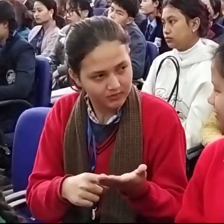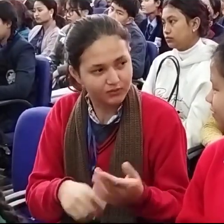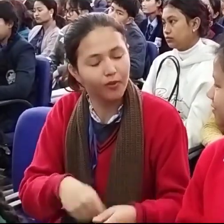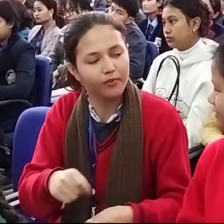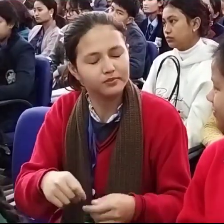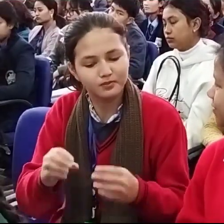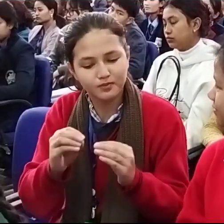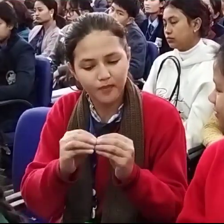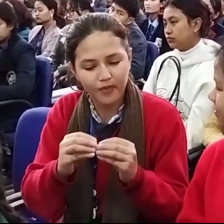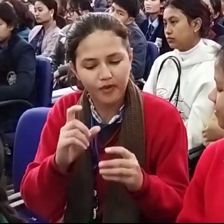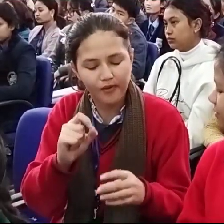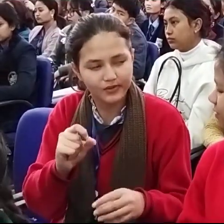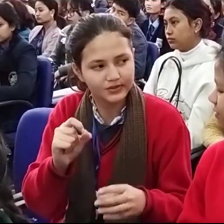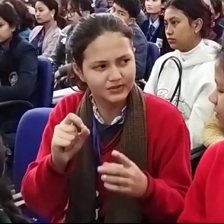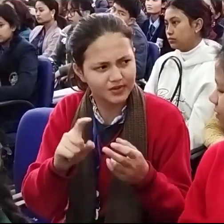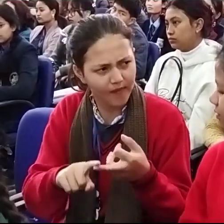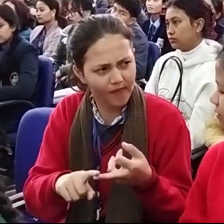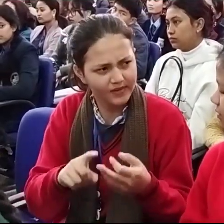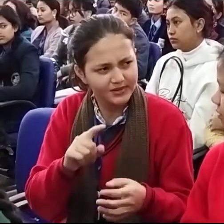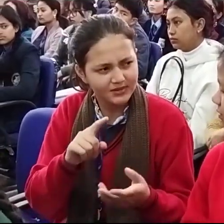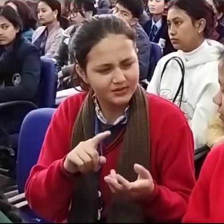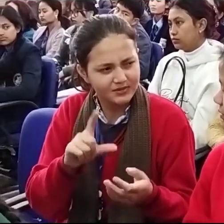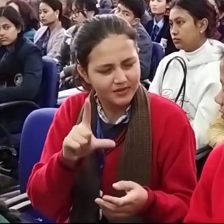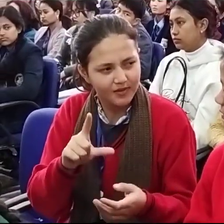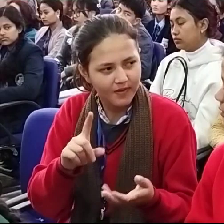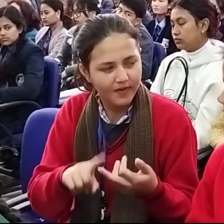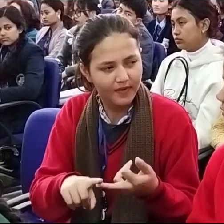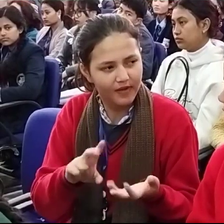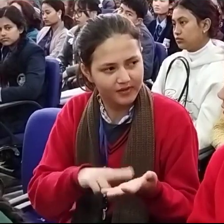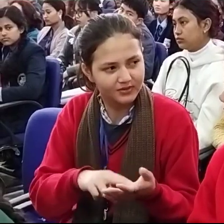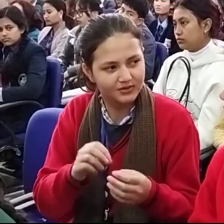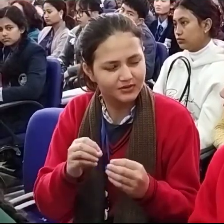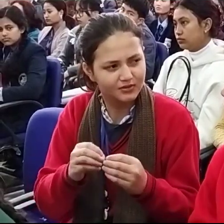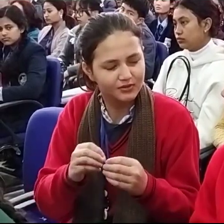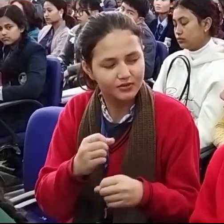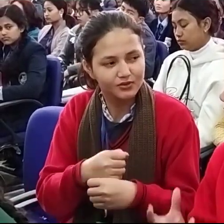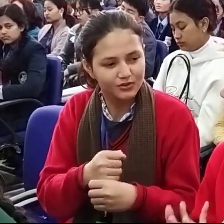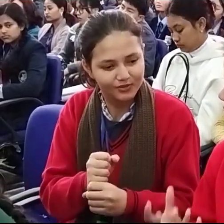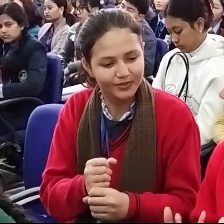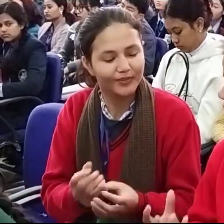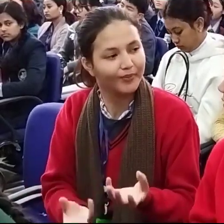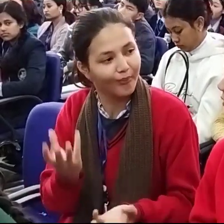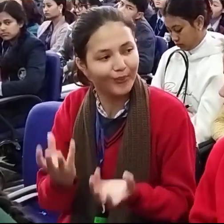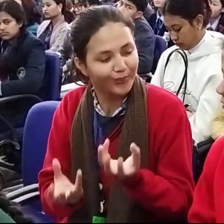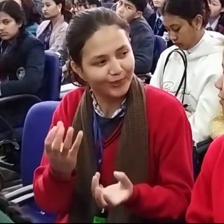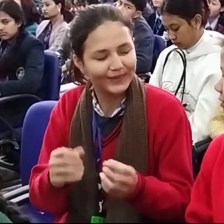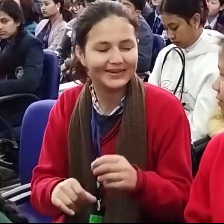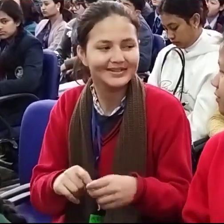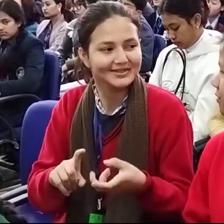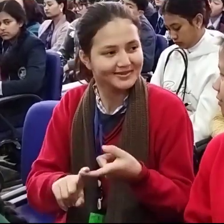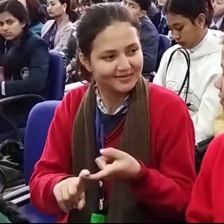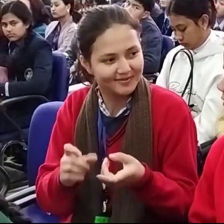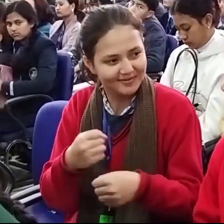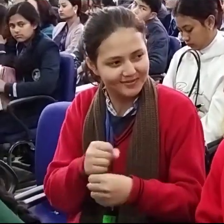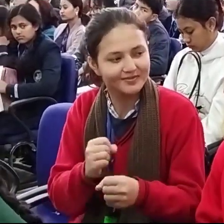may not concentrate or do high-tech projects. These are the simple projects which they can do.